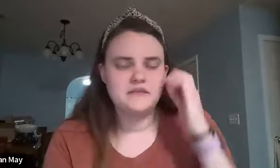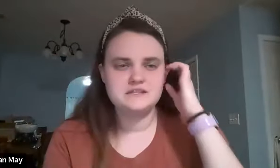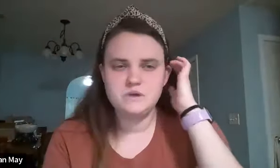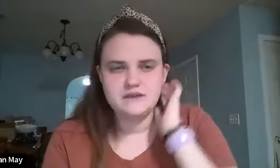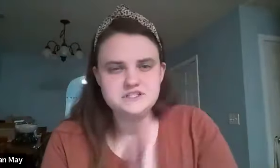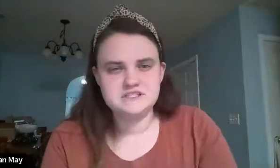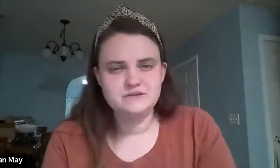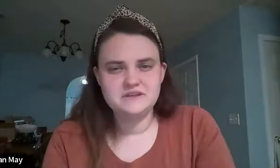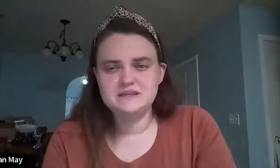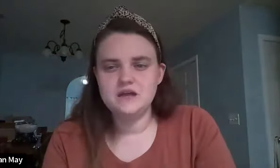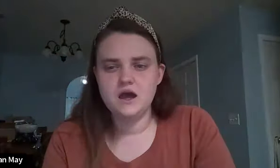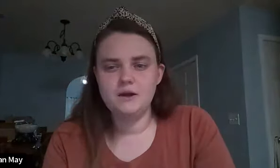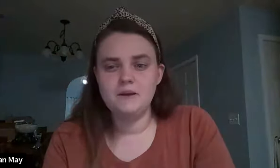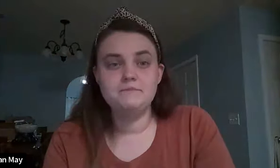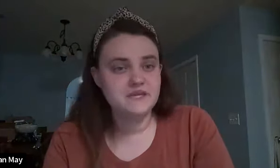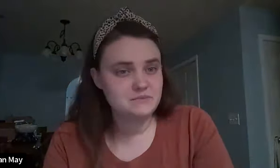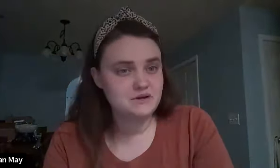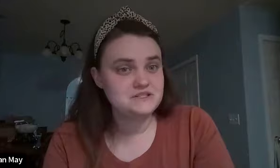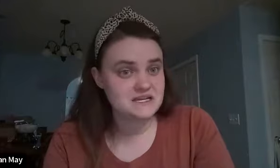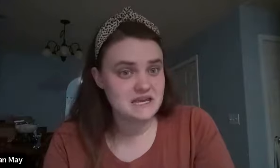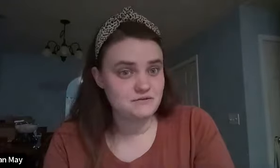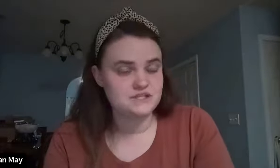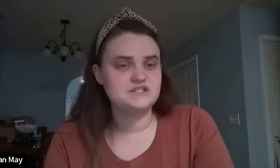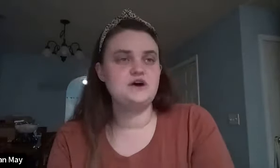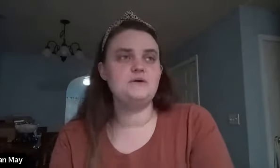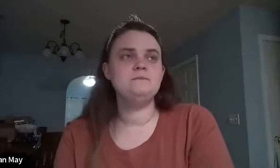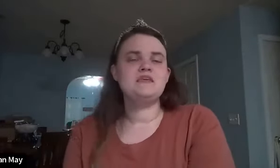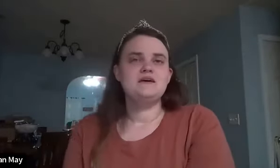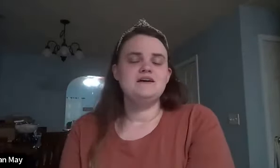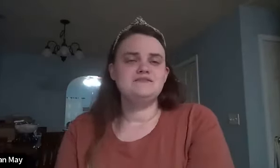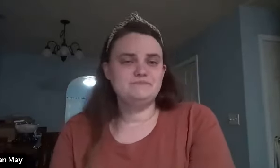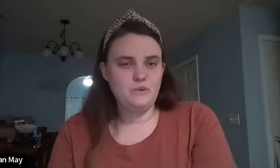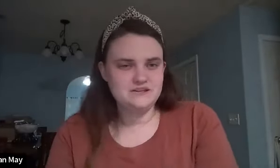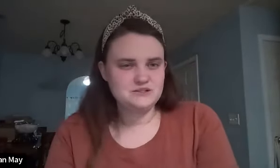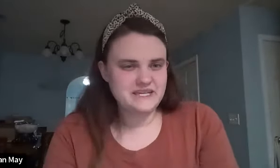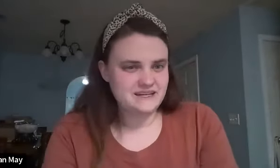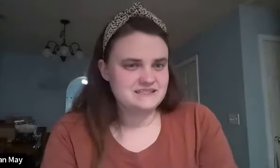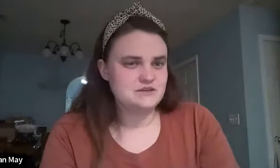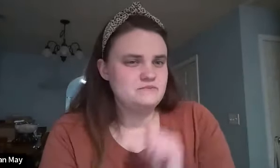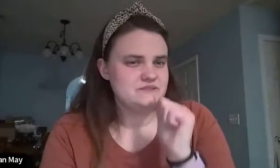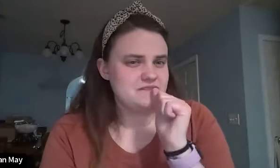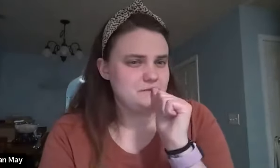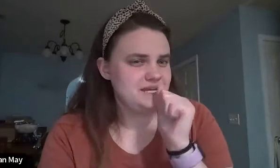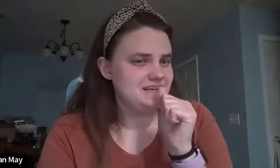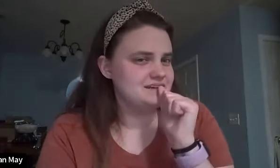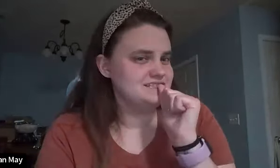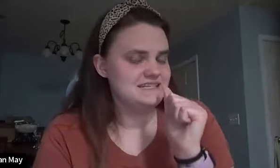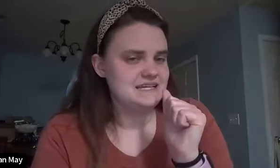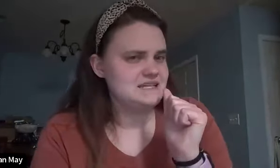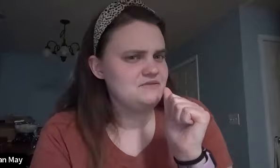that's what I've just seen with it. Peanut butter does have one. So way you do peanut, so sign for peanuts, it's kind of a